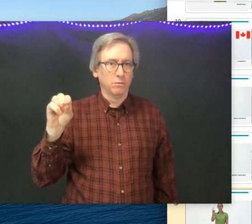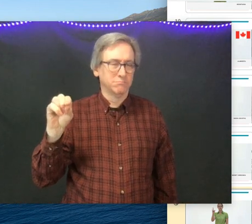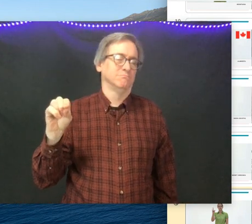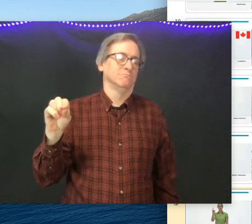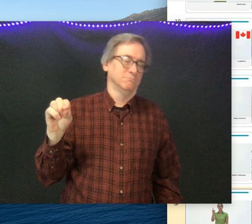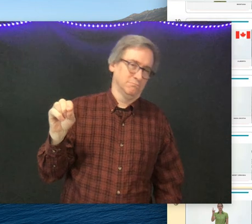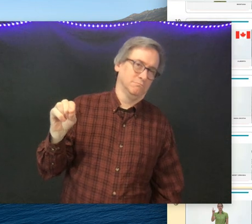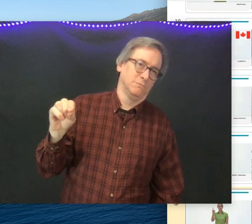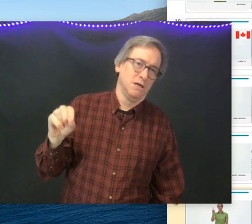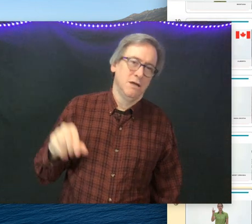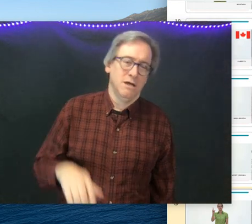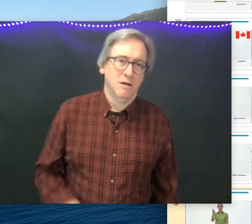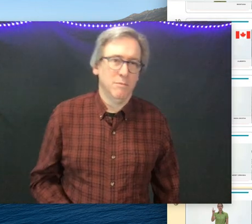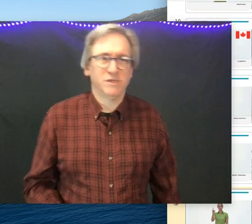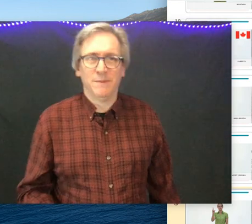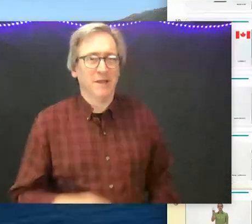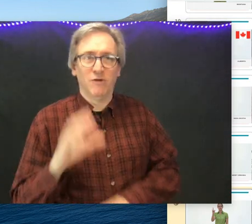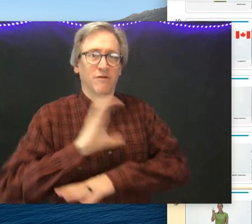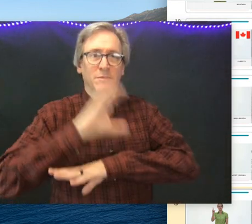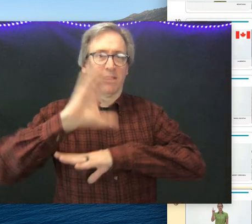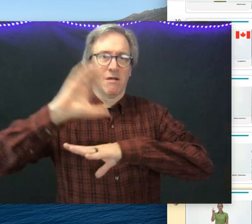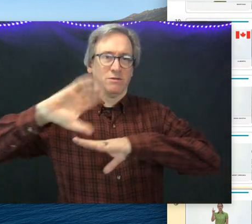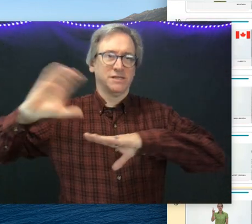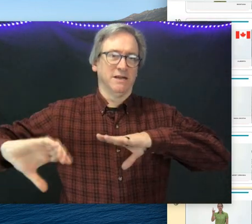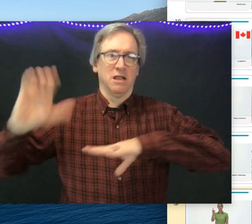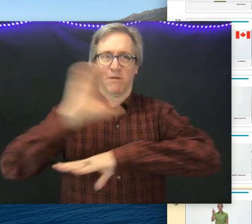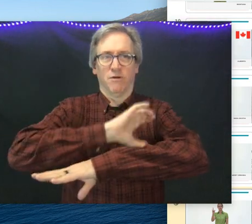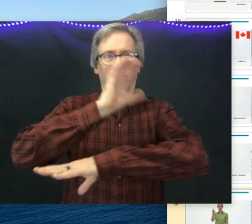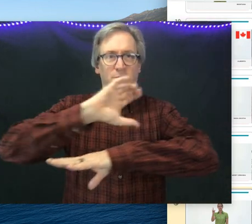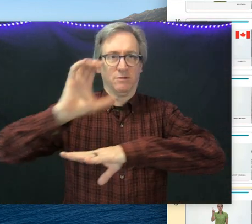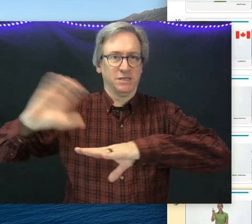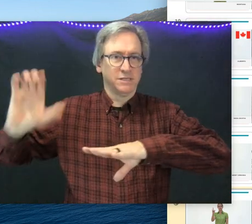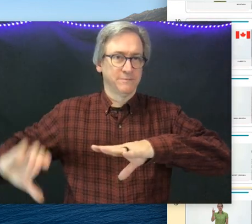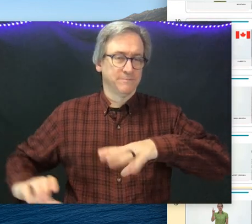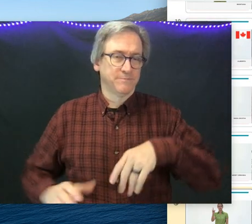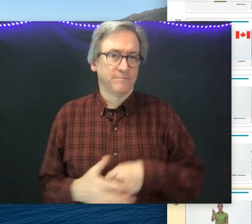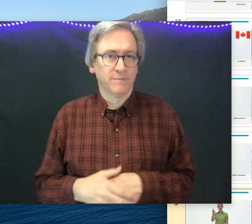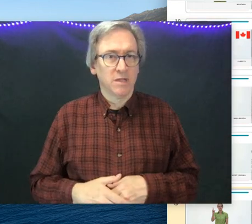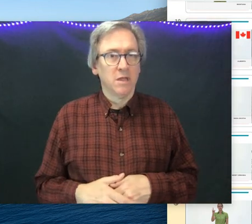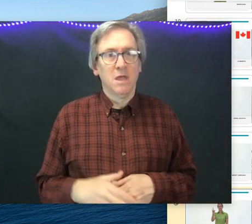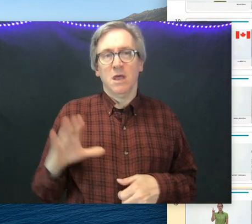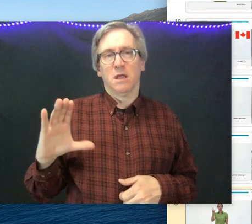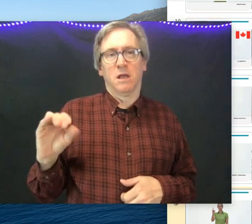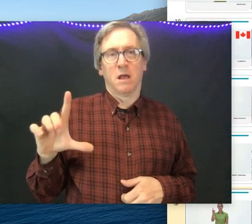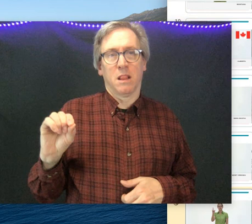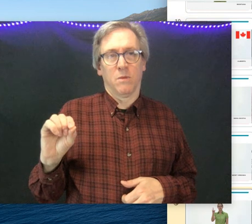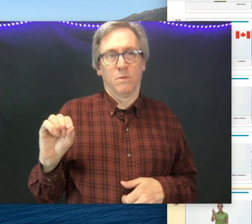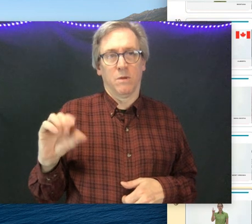Colorado. Most of the people I know from Colorado sign Colorado for the mountains.